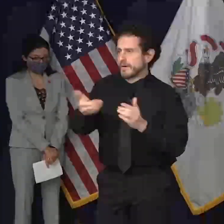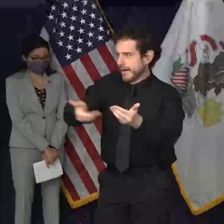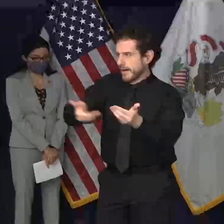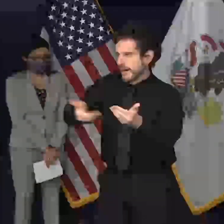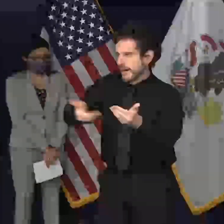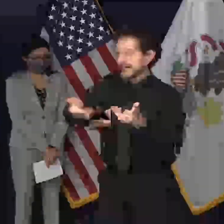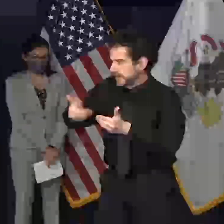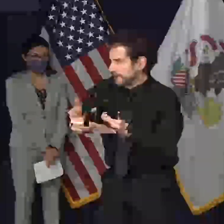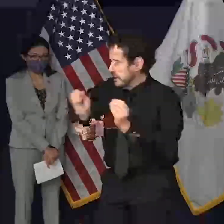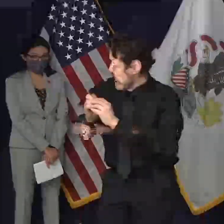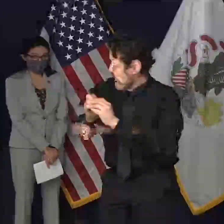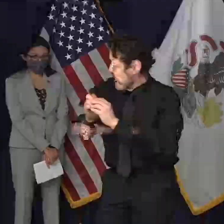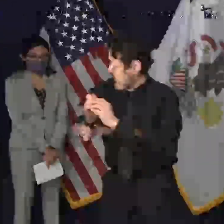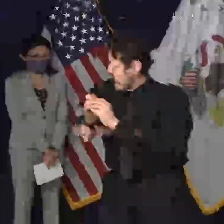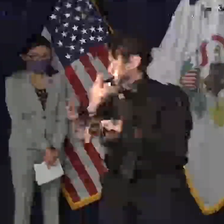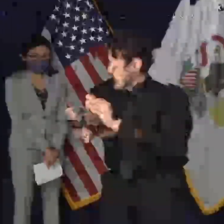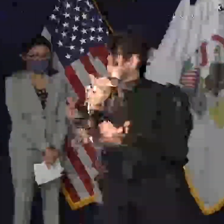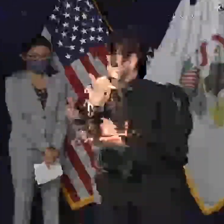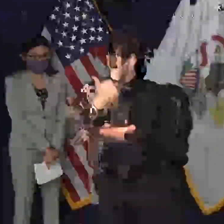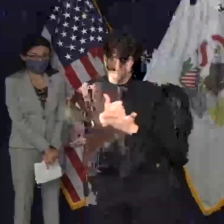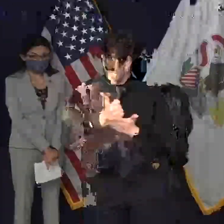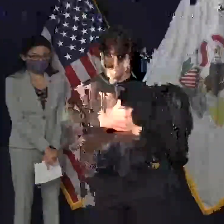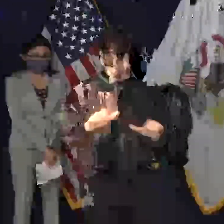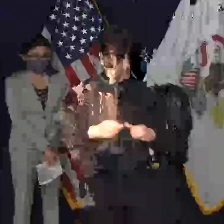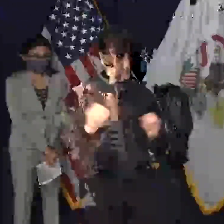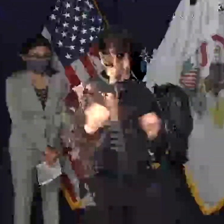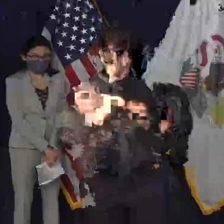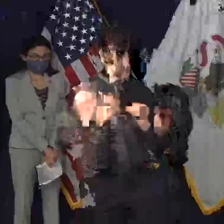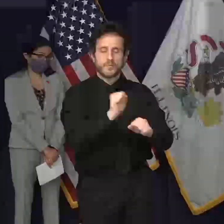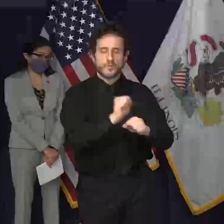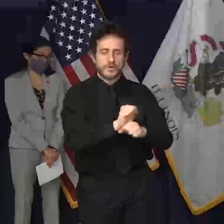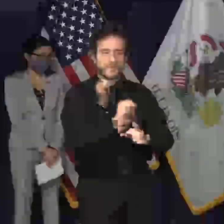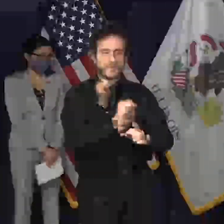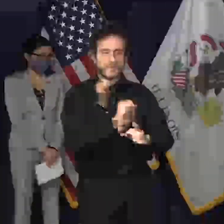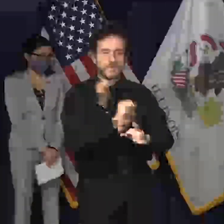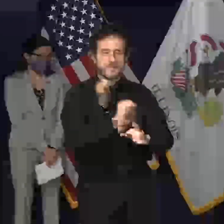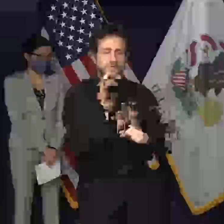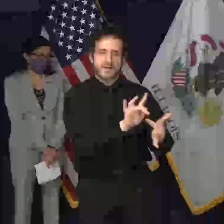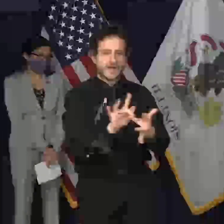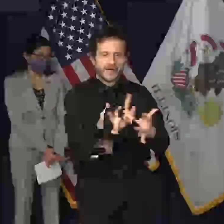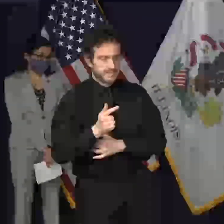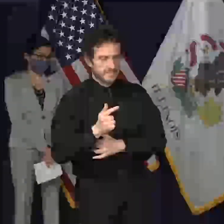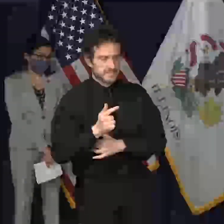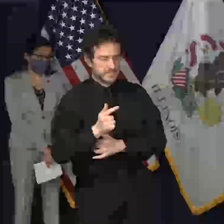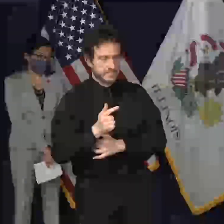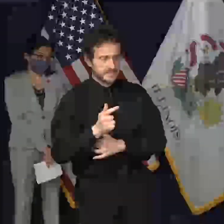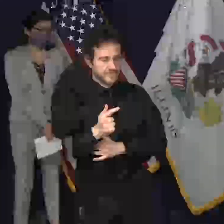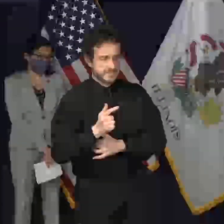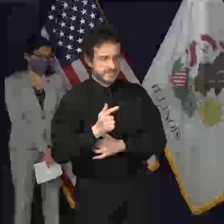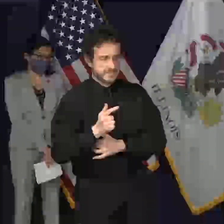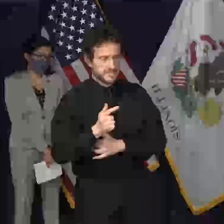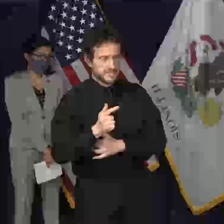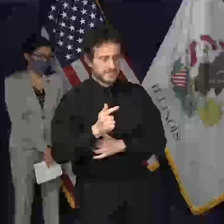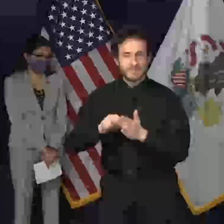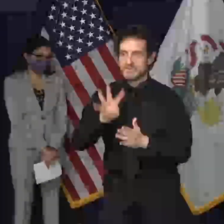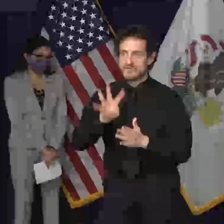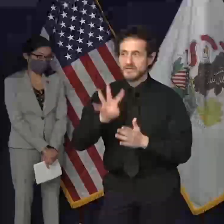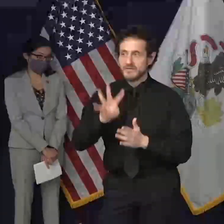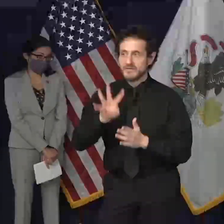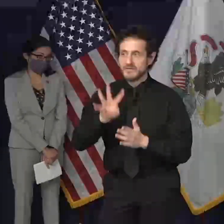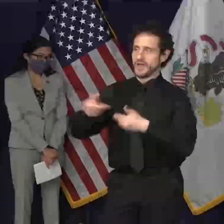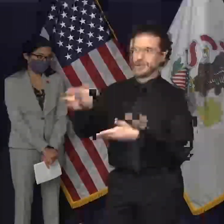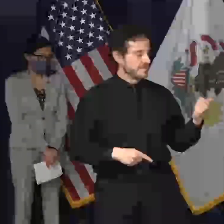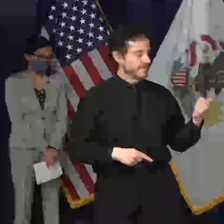But it's going to be a gradual process and not something where, you know, we'll have 4,000 in place next week. And I'll just add that there